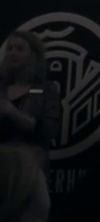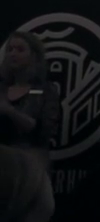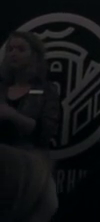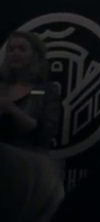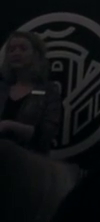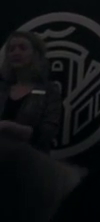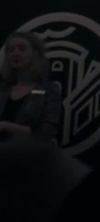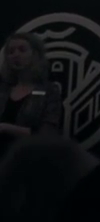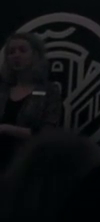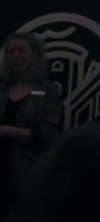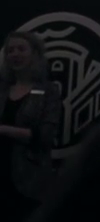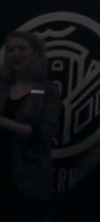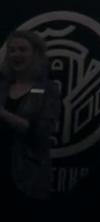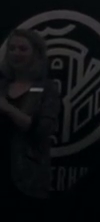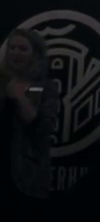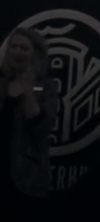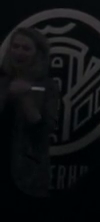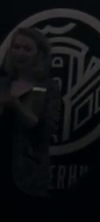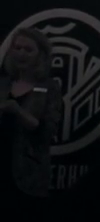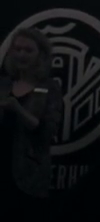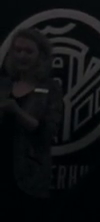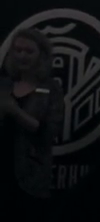in public office as